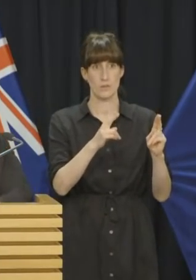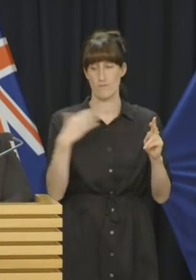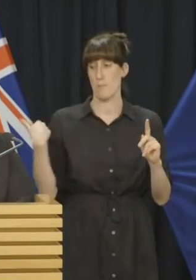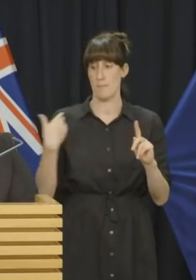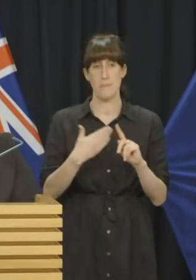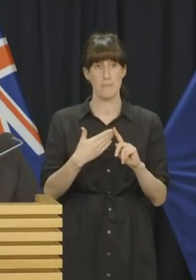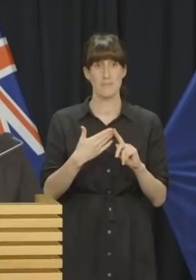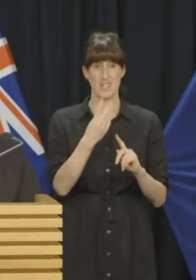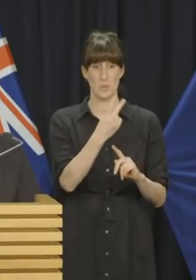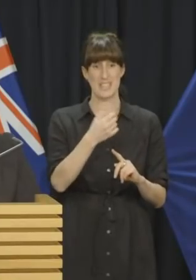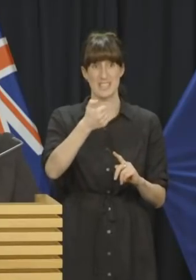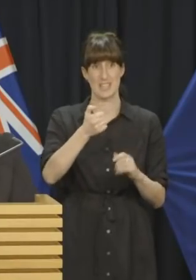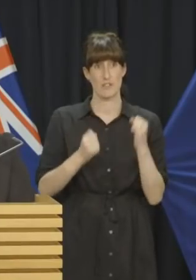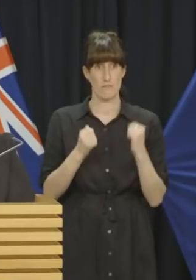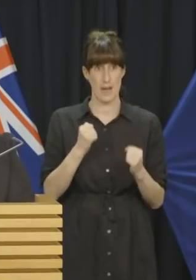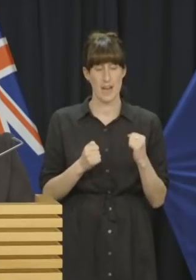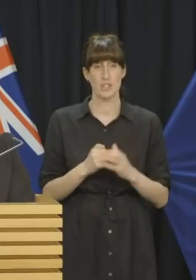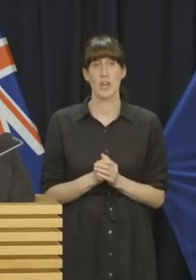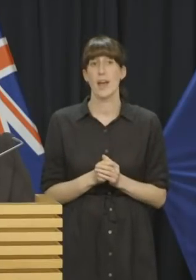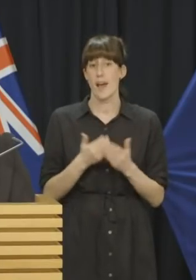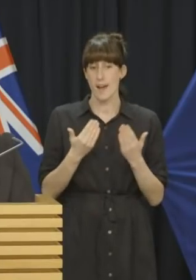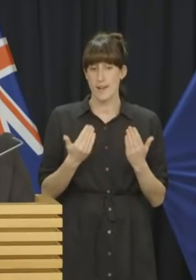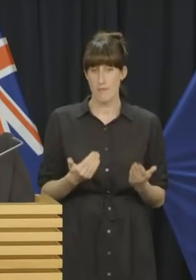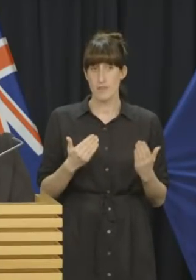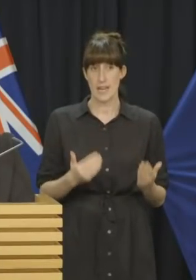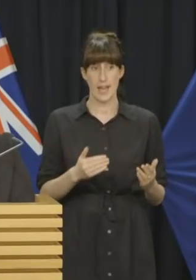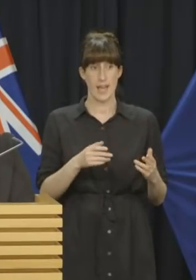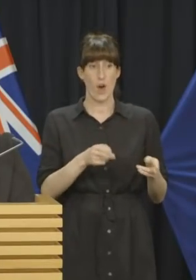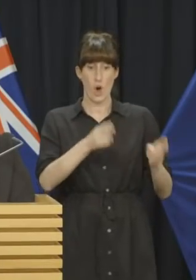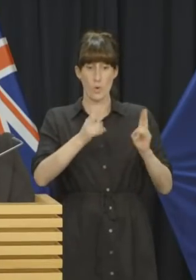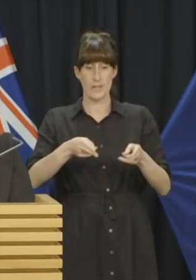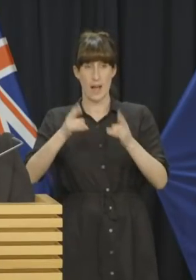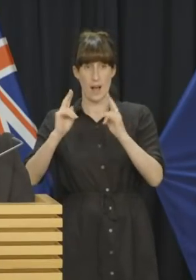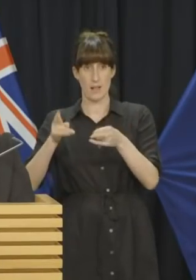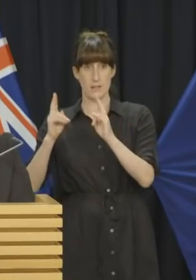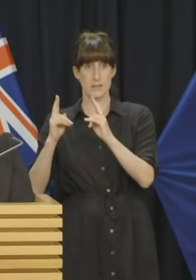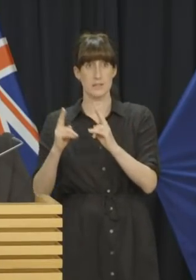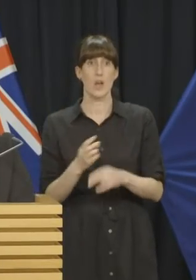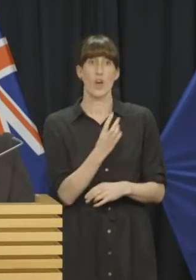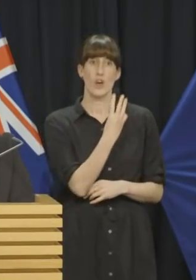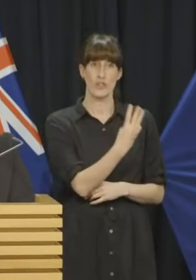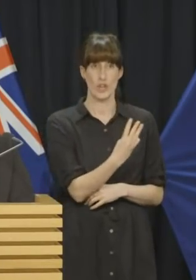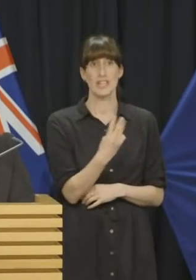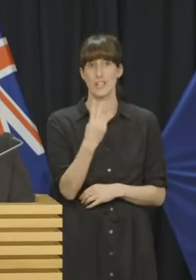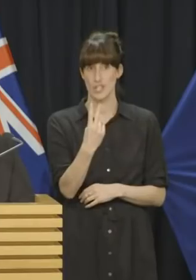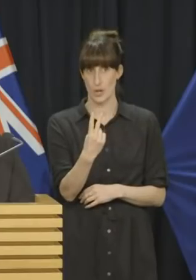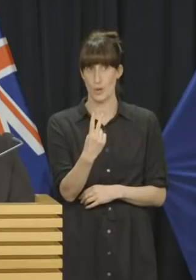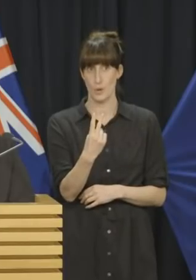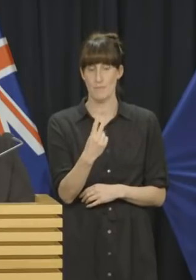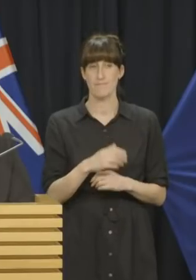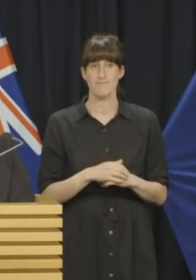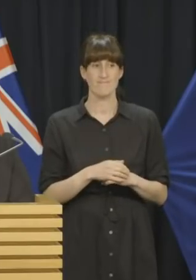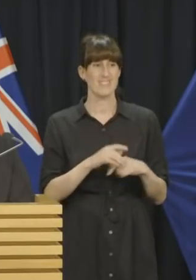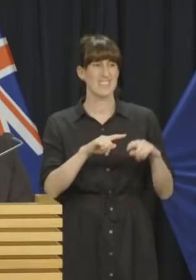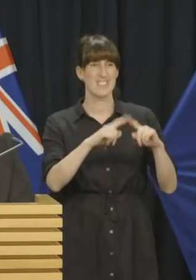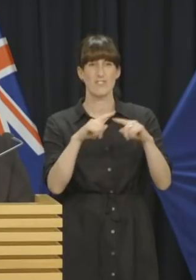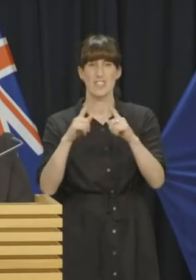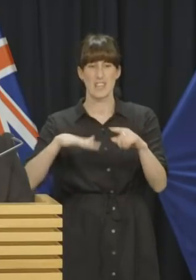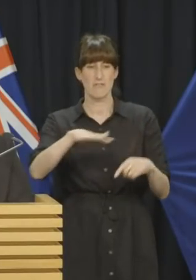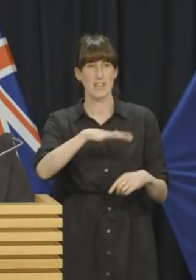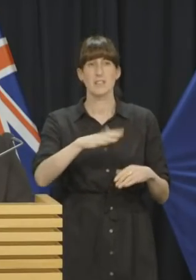March. Our current capacity is provided by 32 managed isolation and quarantine facilities across 5 different